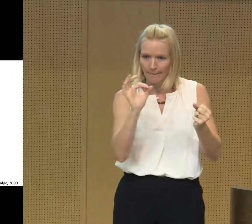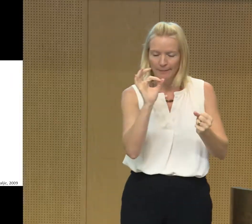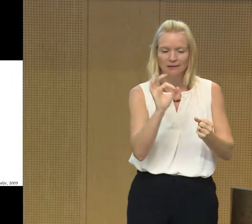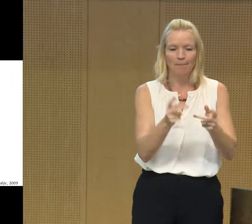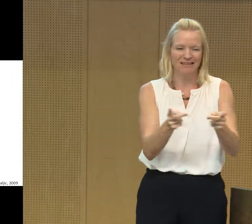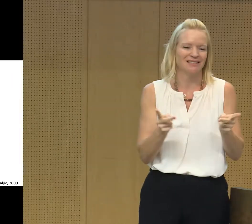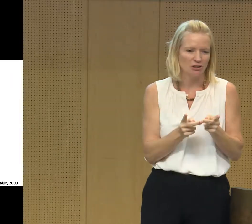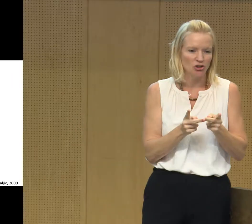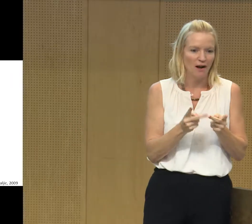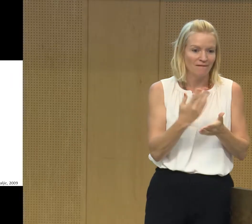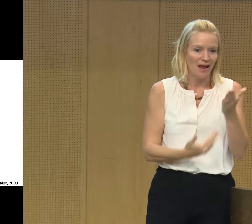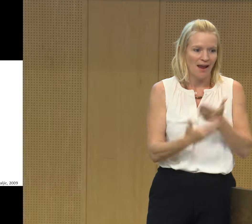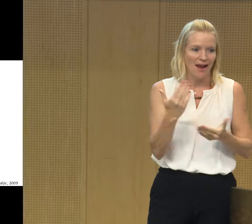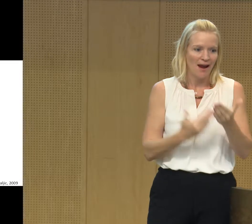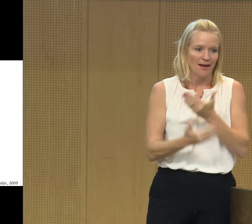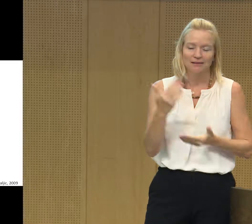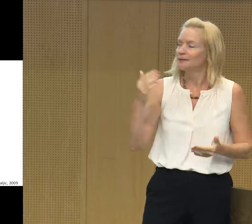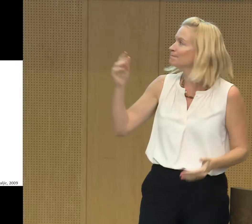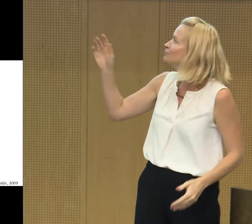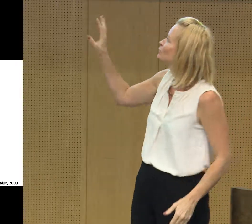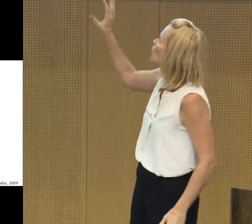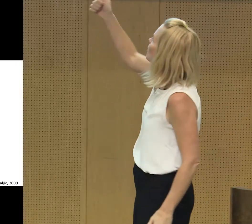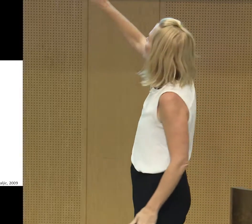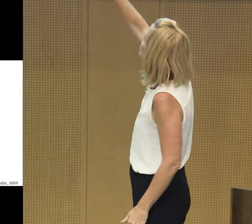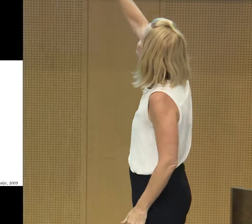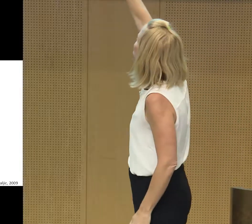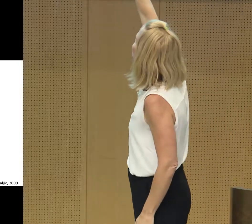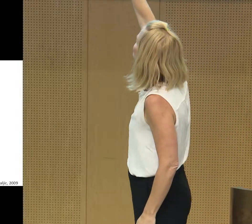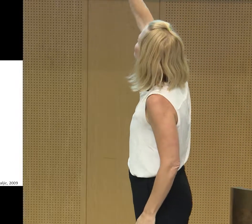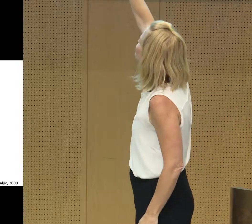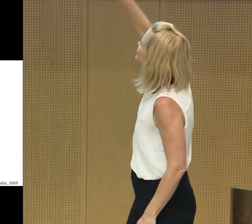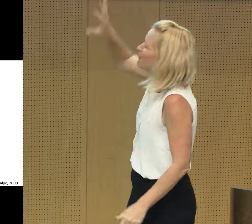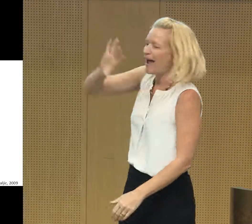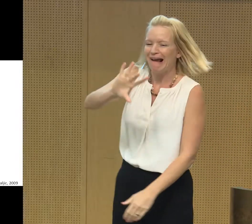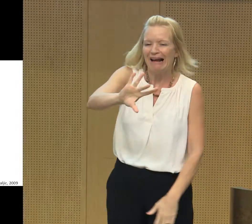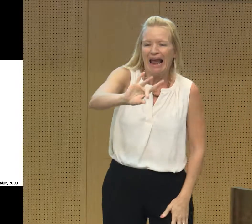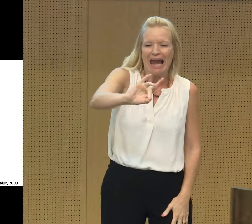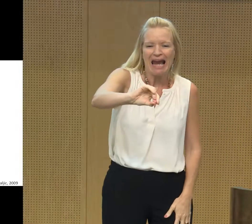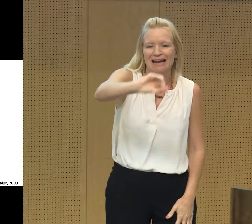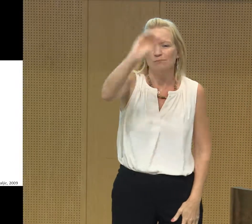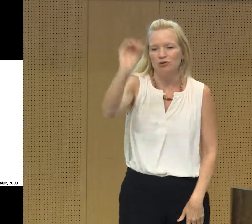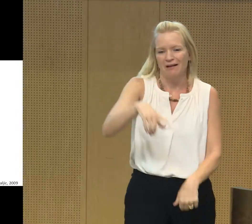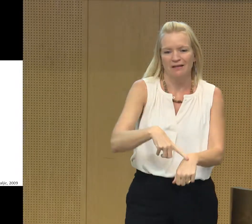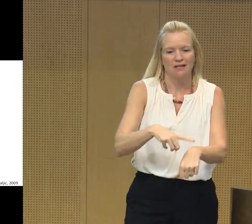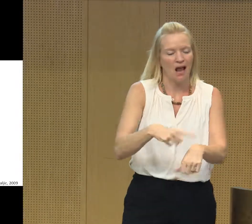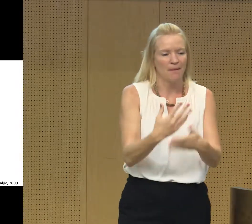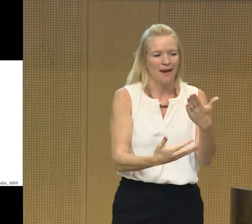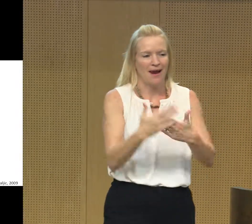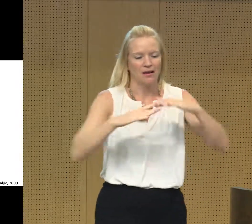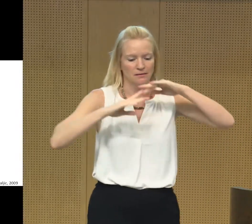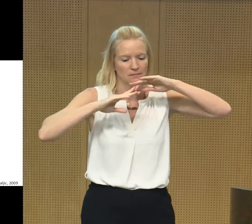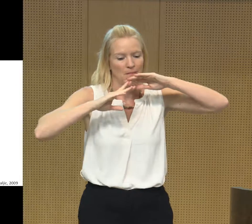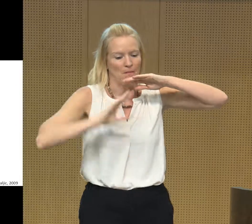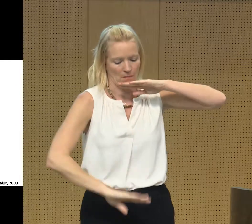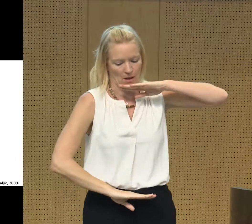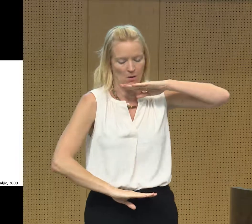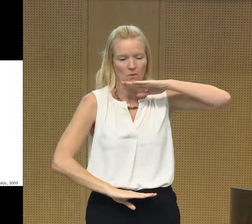signs. And this is the yellow dots are the positions of the hands during signing. About 80% of the time, the hands